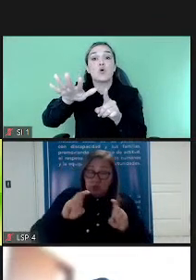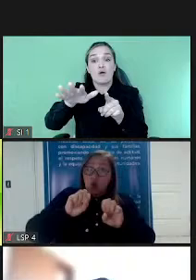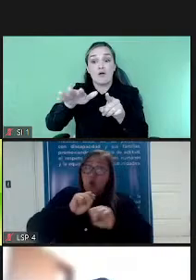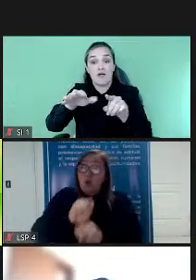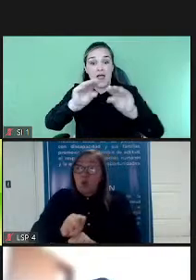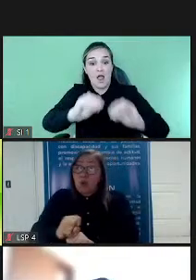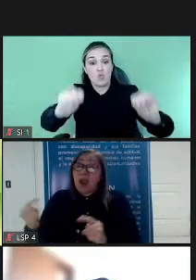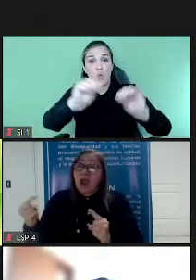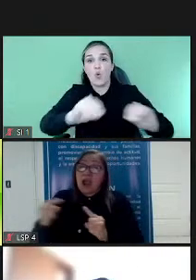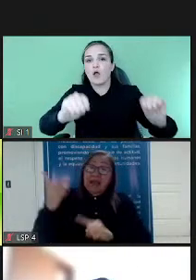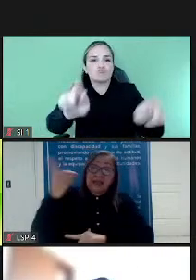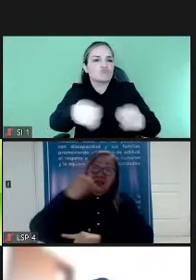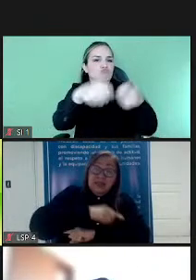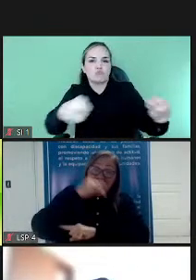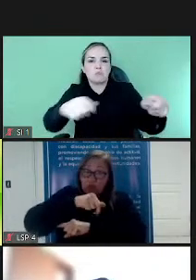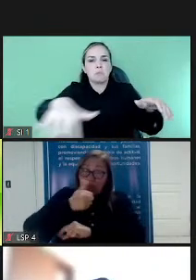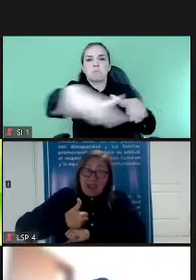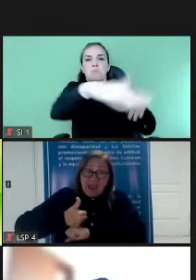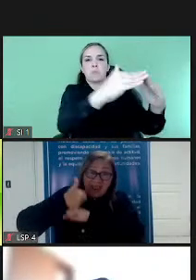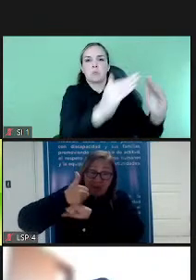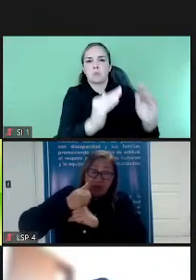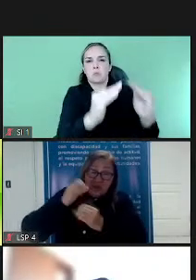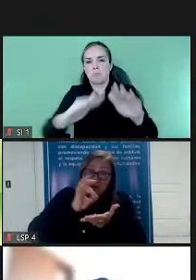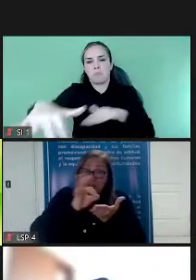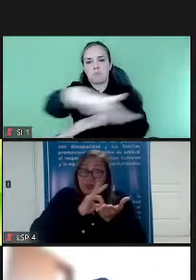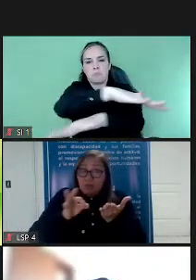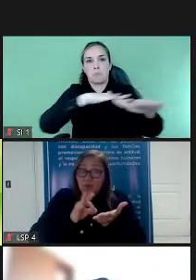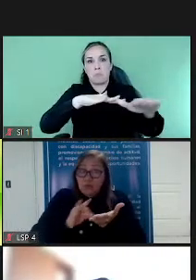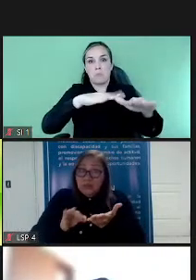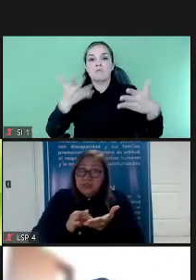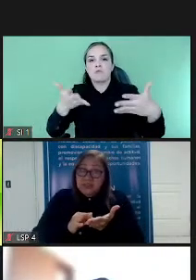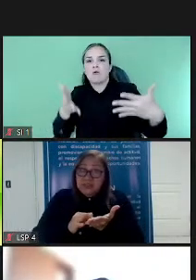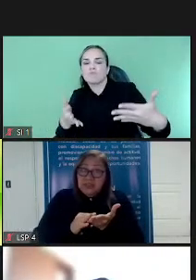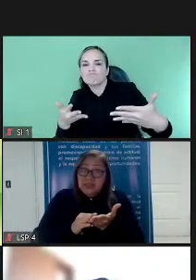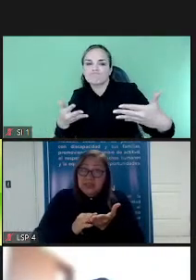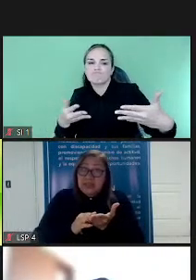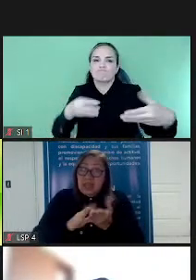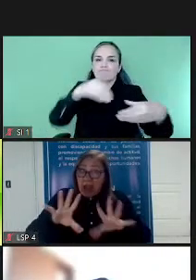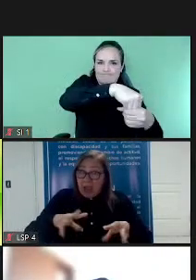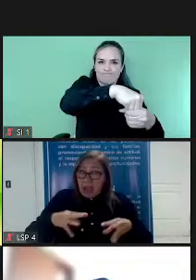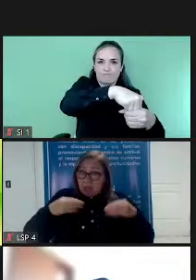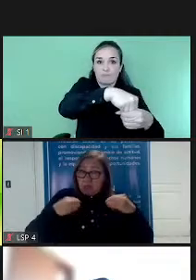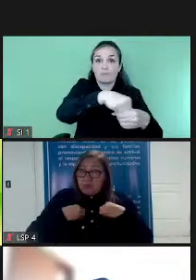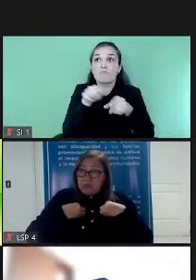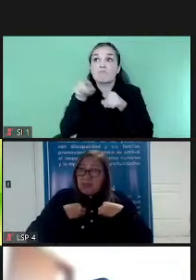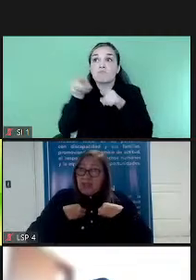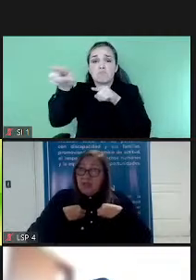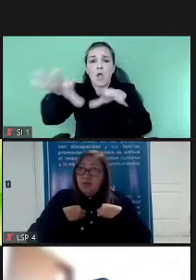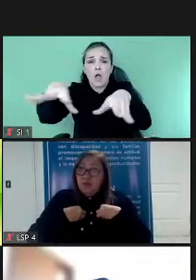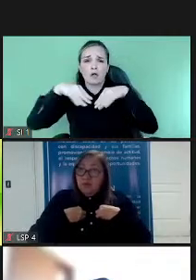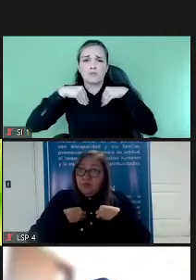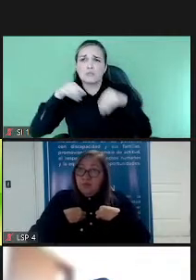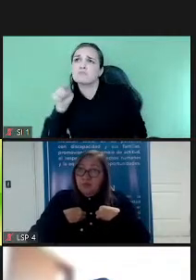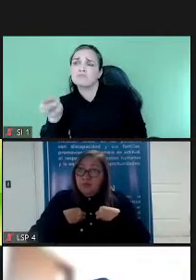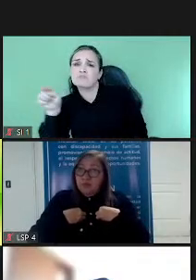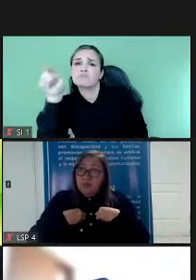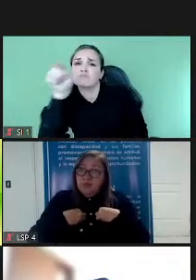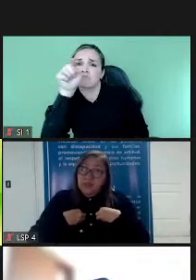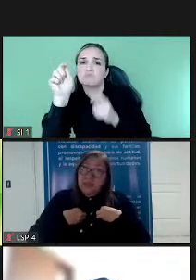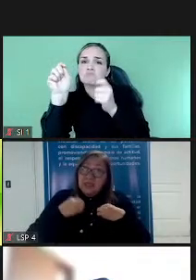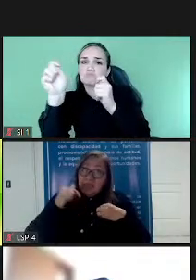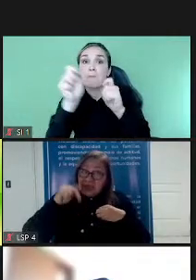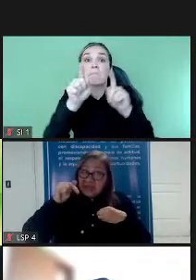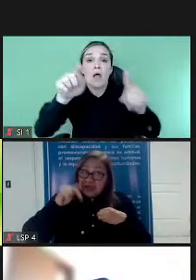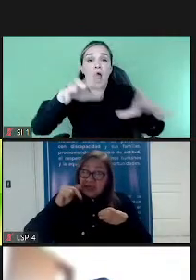common education so most provinces have adopted them and we can